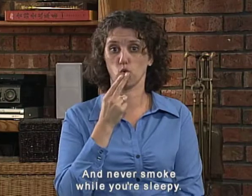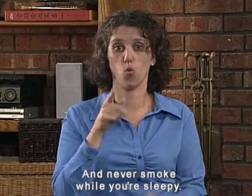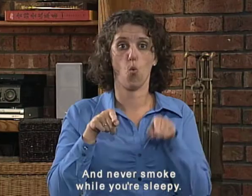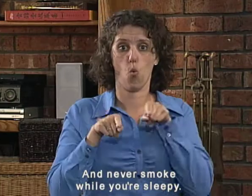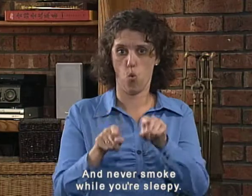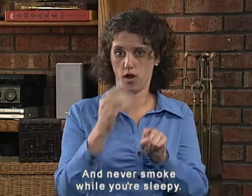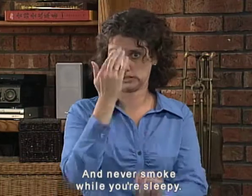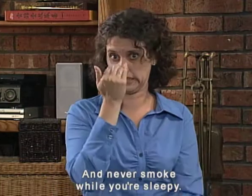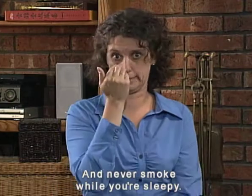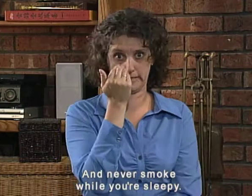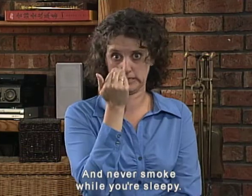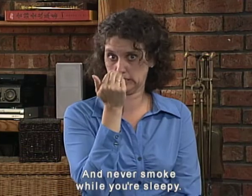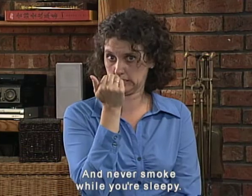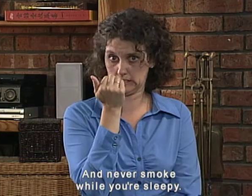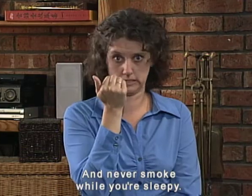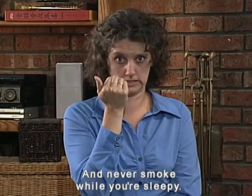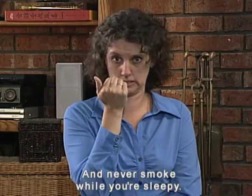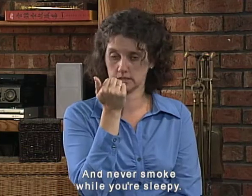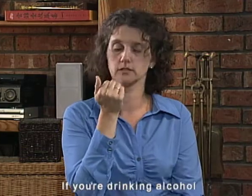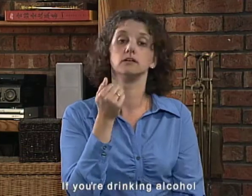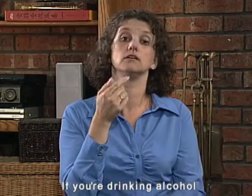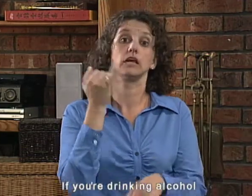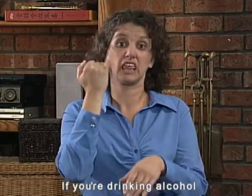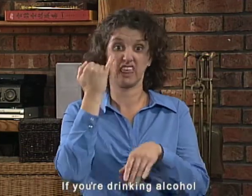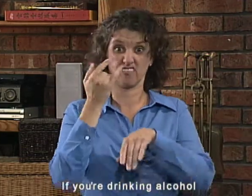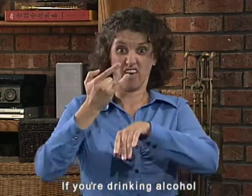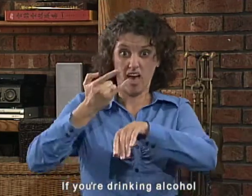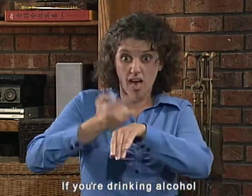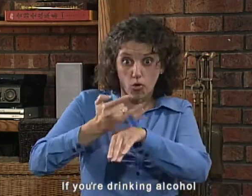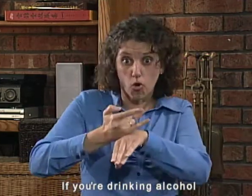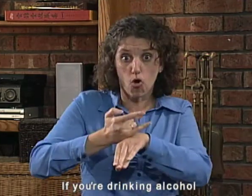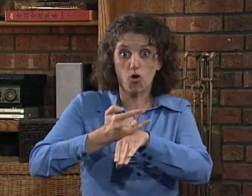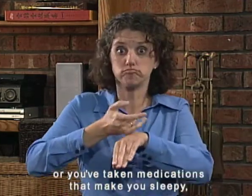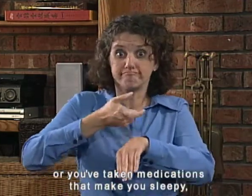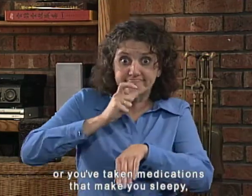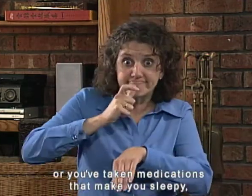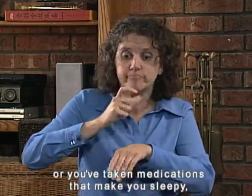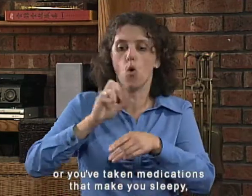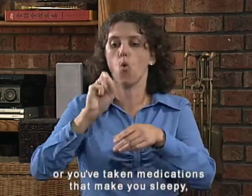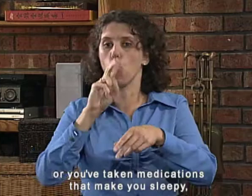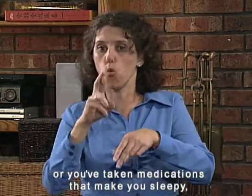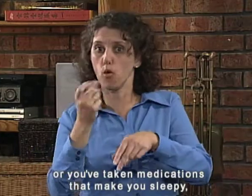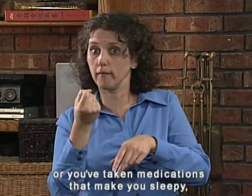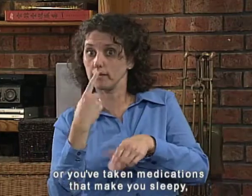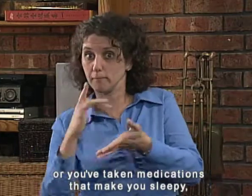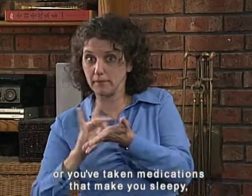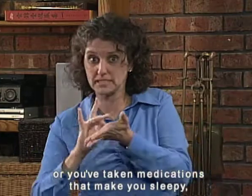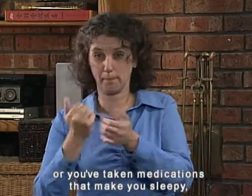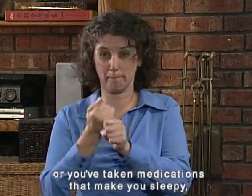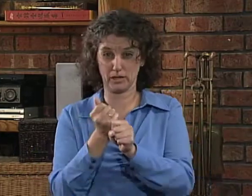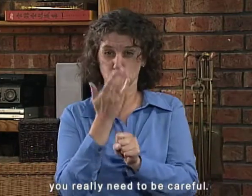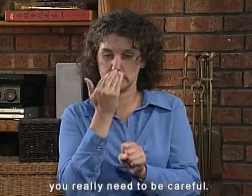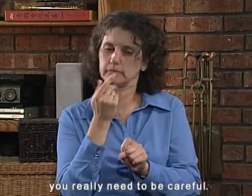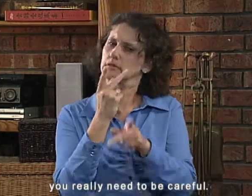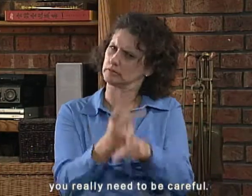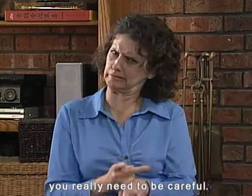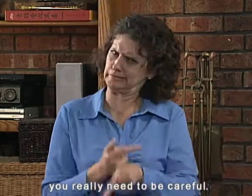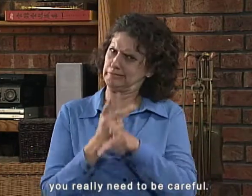while you're sleepy. If you're drinking alcohol or you're taking medications that make you sleepy, you really need to be